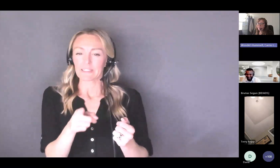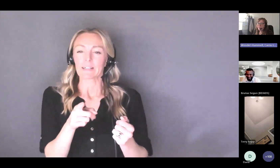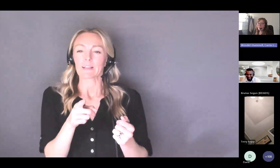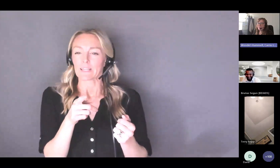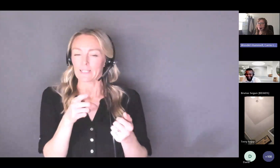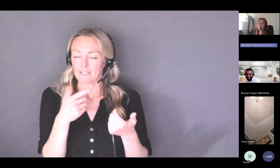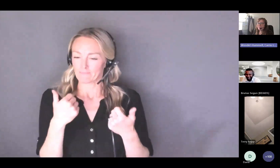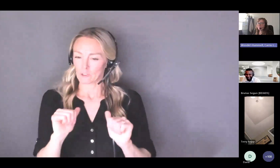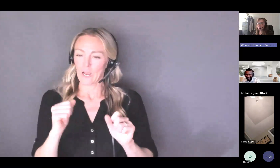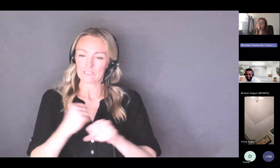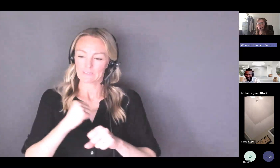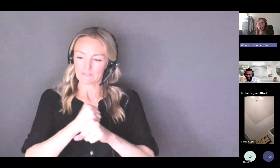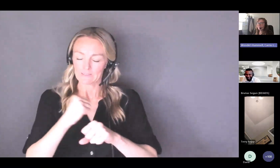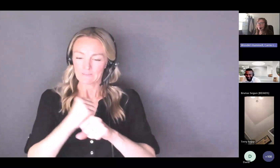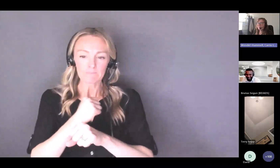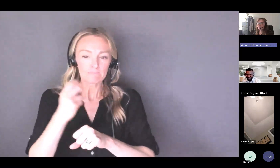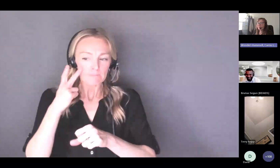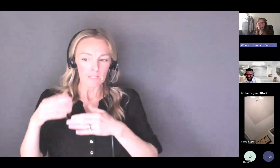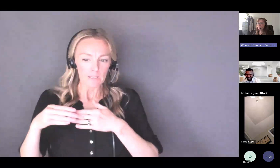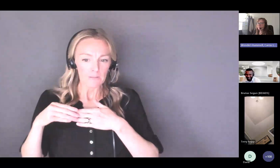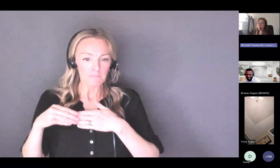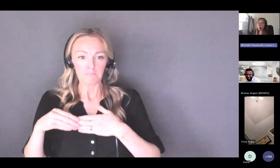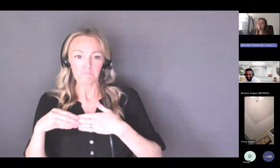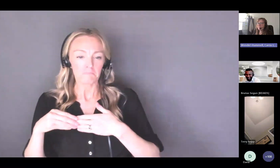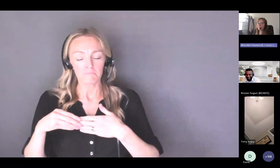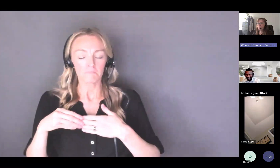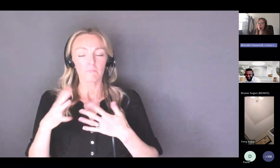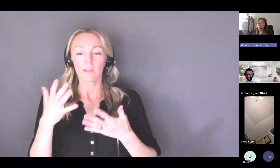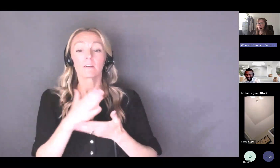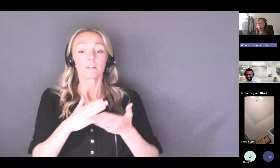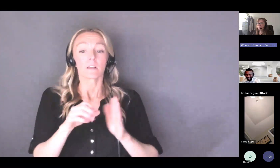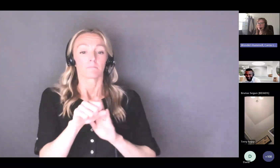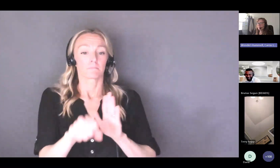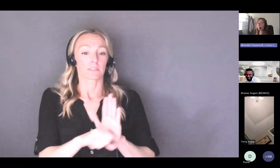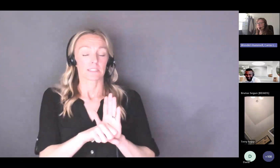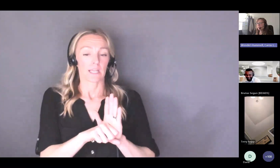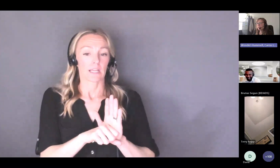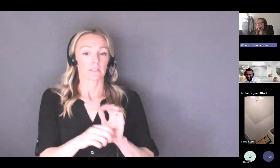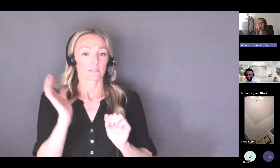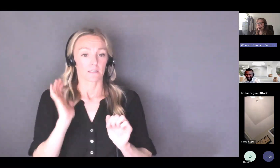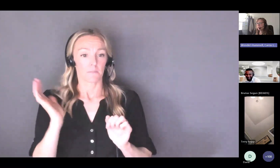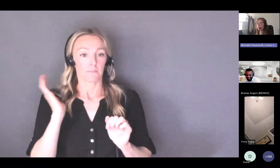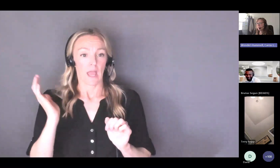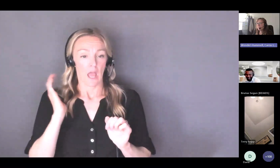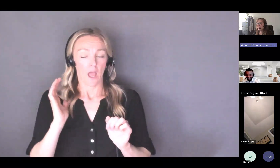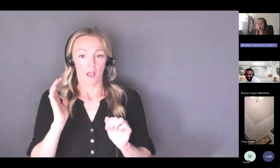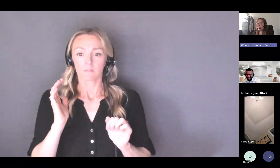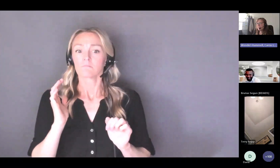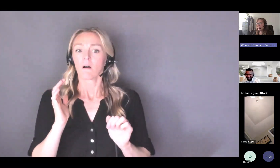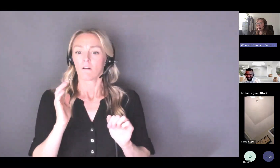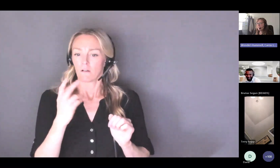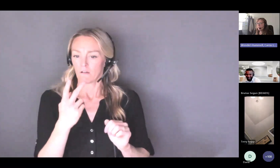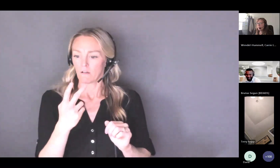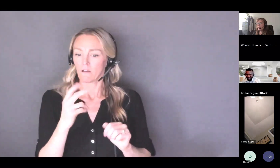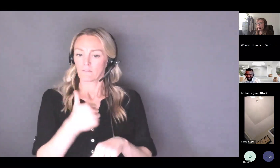latitude. And it did sound like there have some states that in the past have been able to move to a 2-year